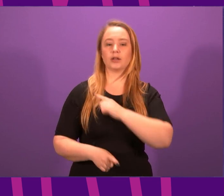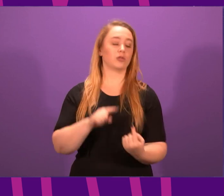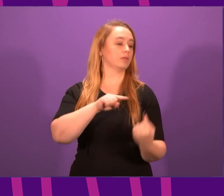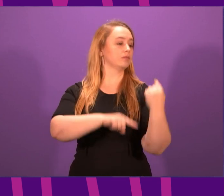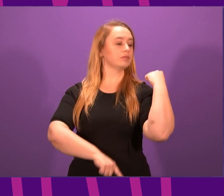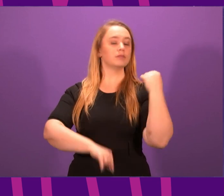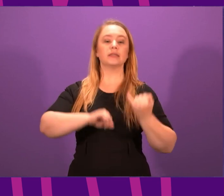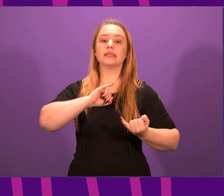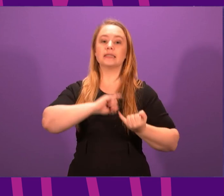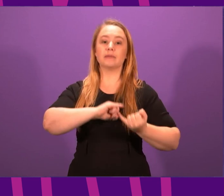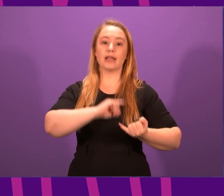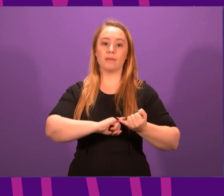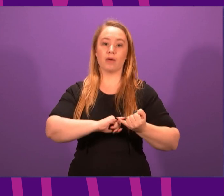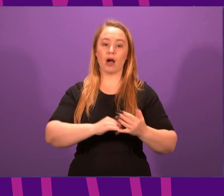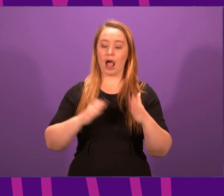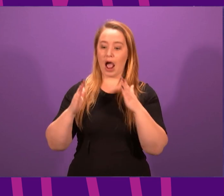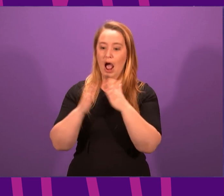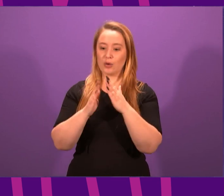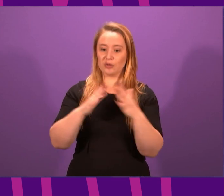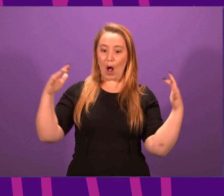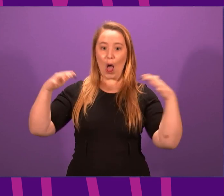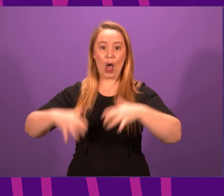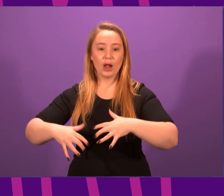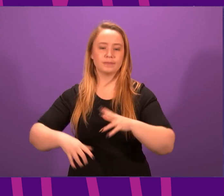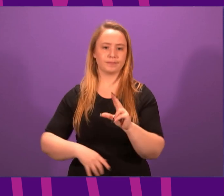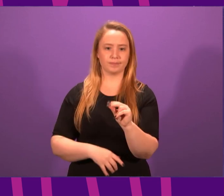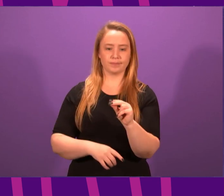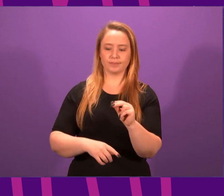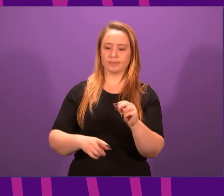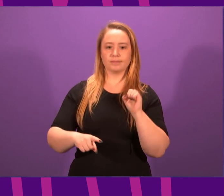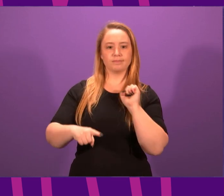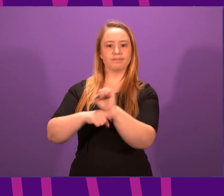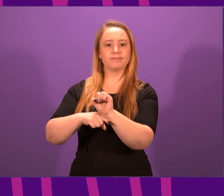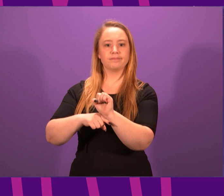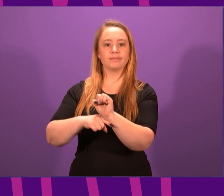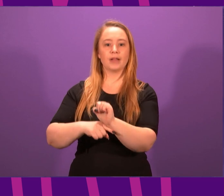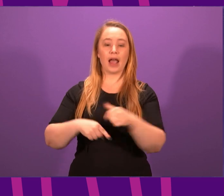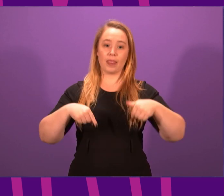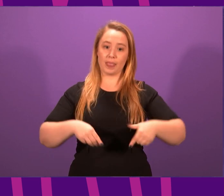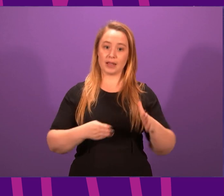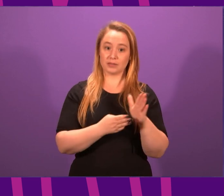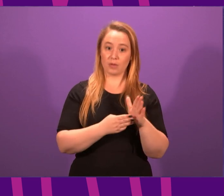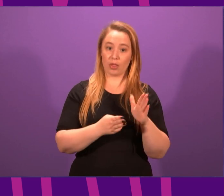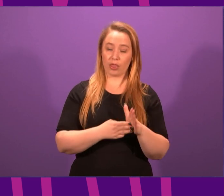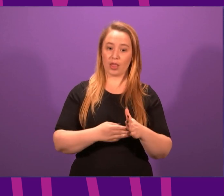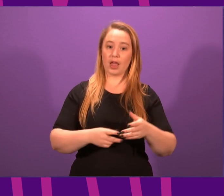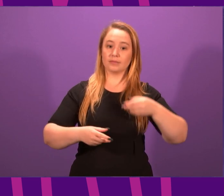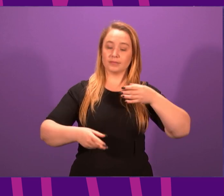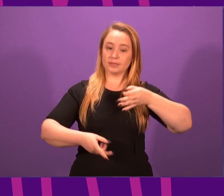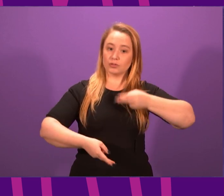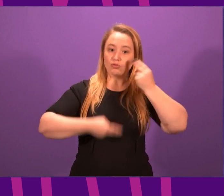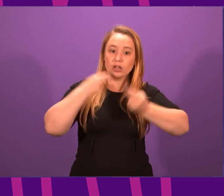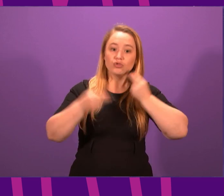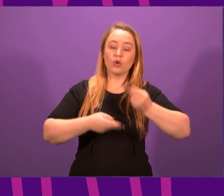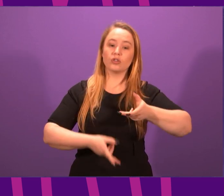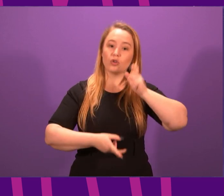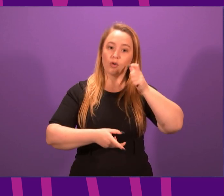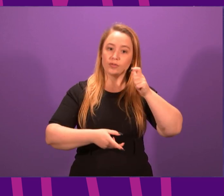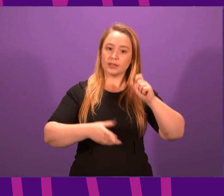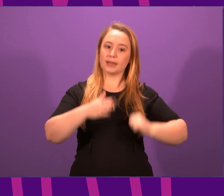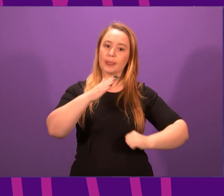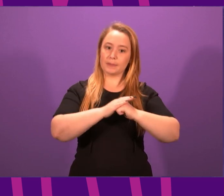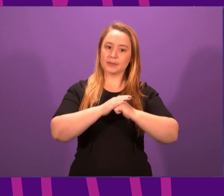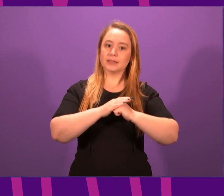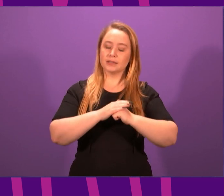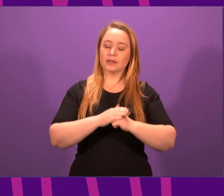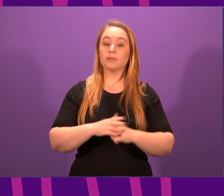in September to stop household gatherings and then took further action earlier this month to restrict hospitality. The positive news is